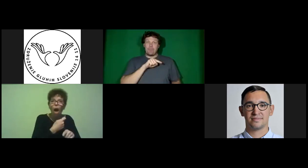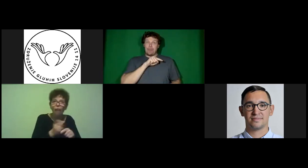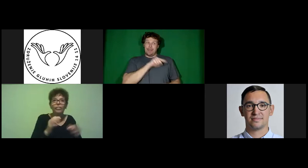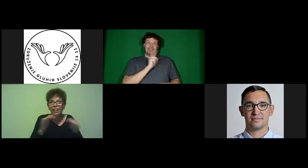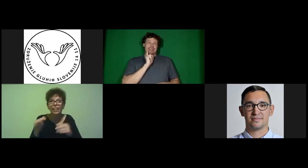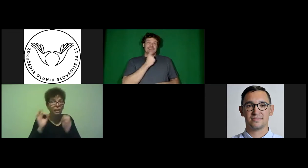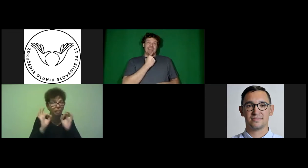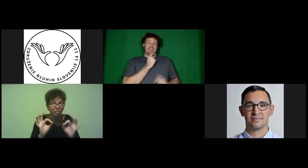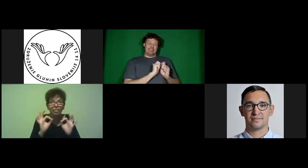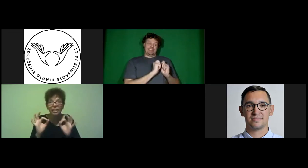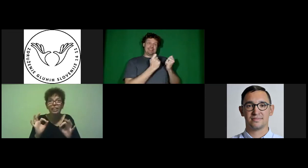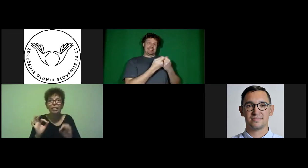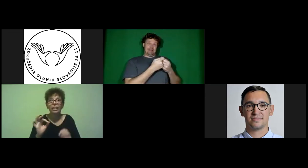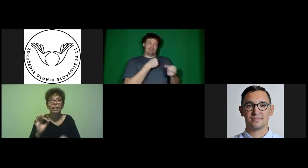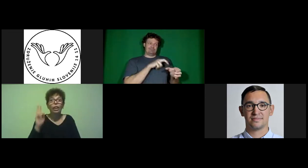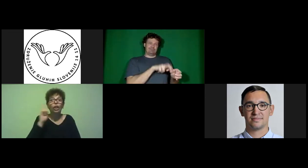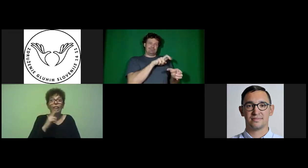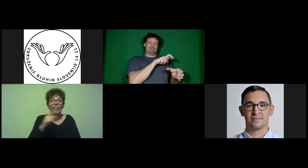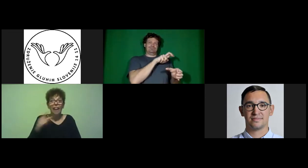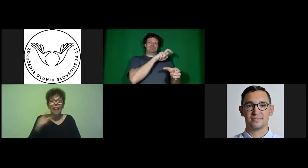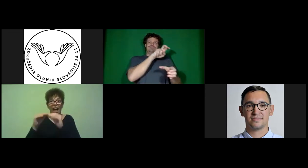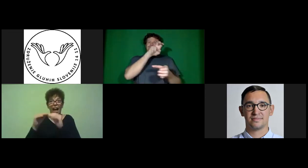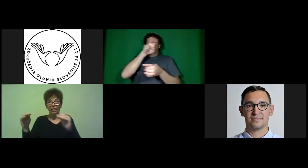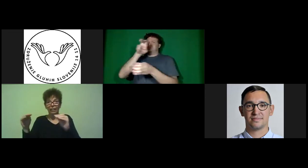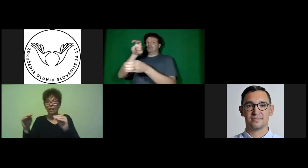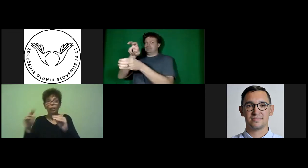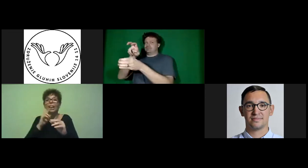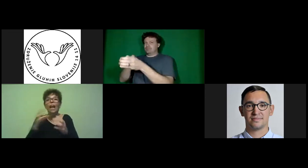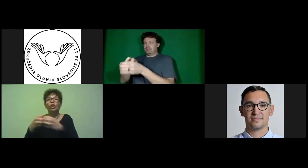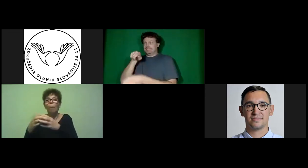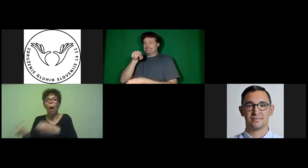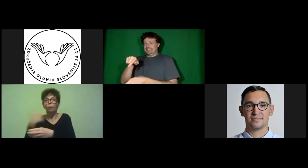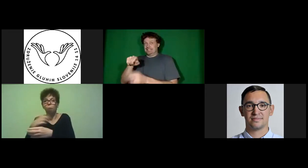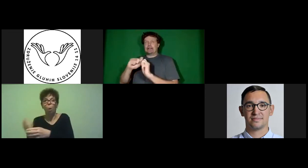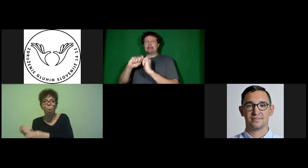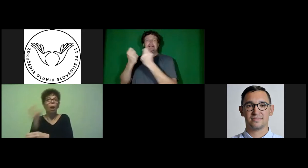talk to your family and you have to start training on a daily basis.